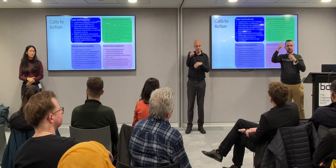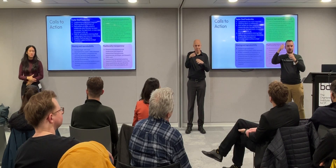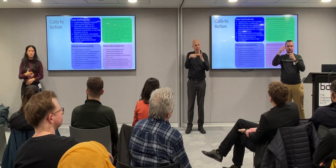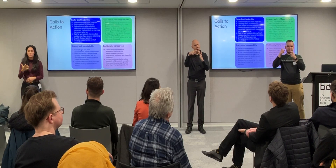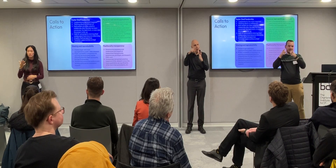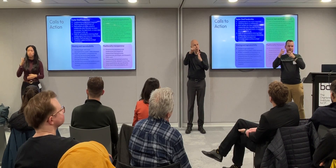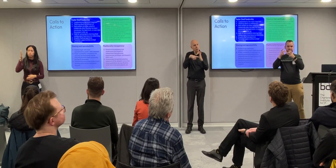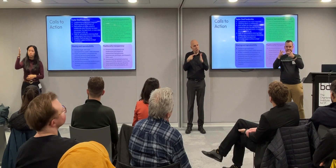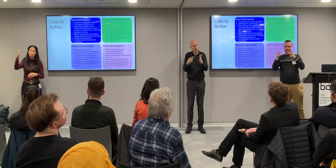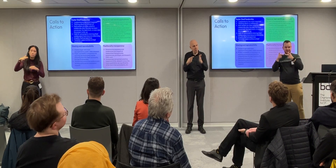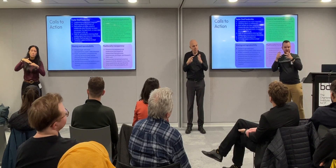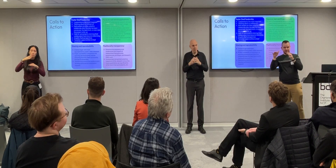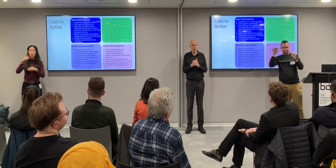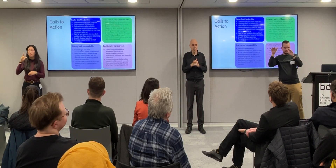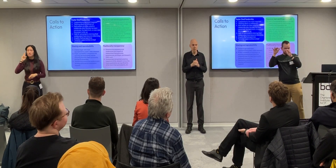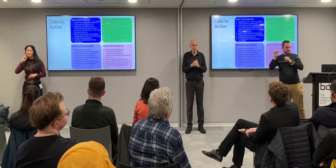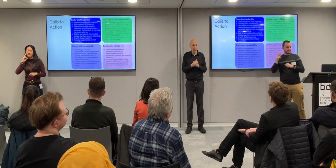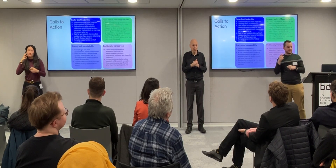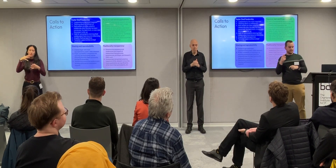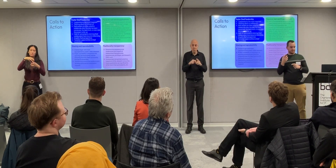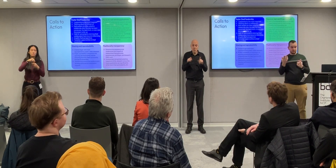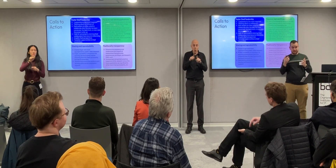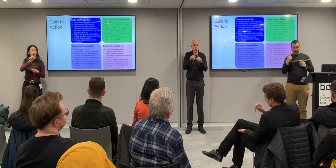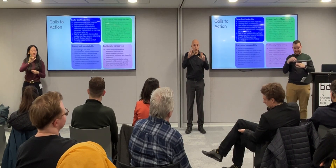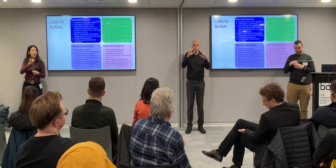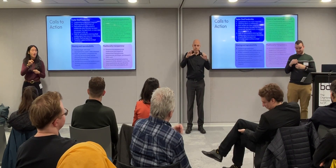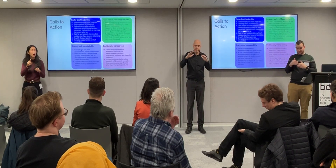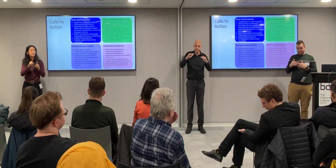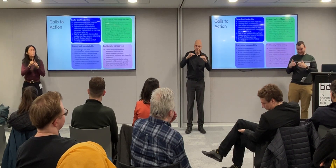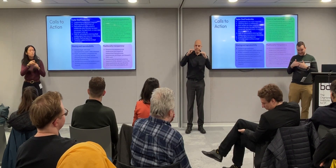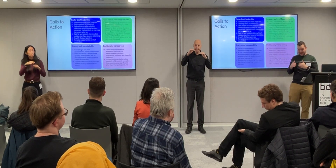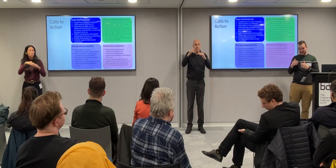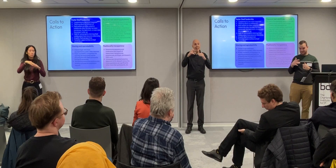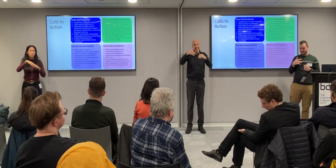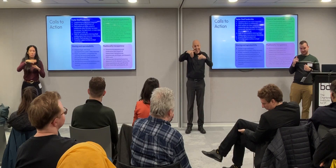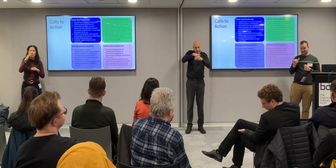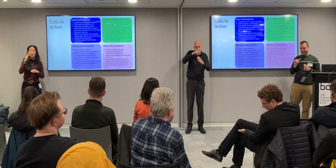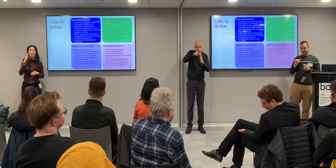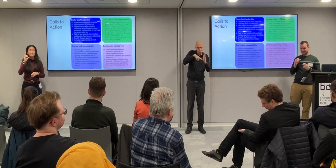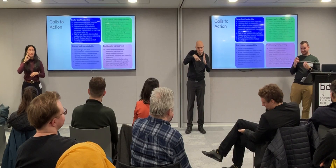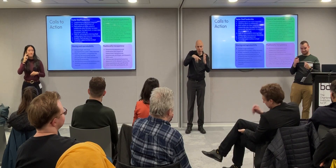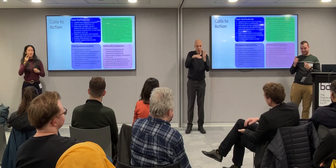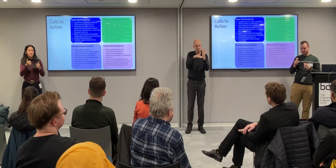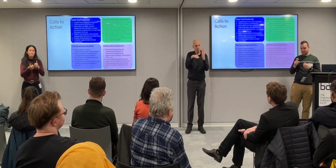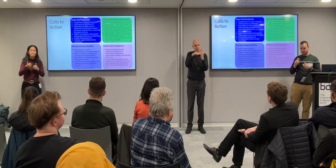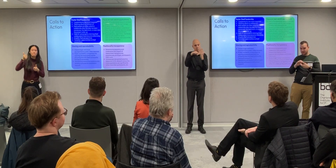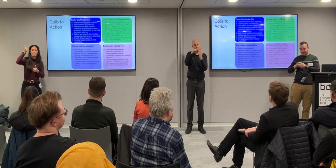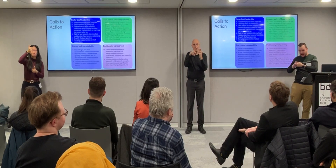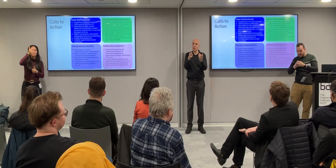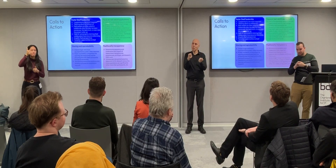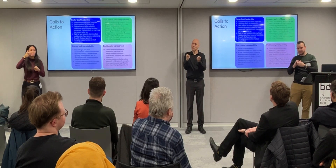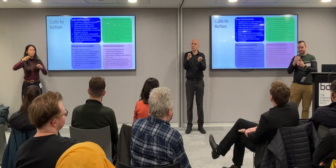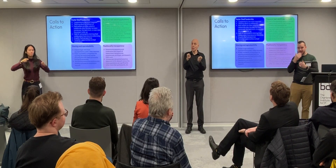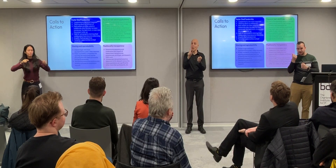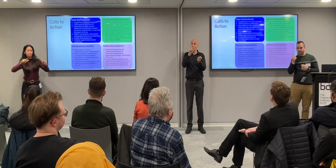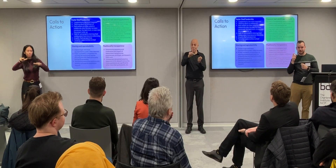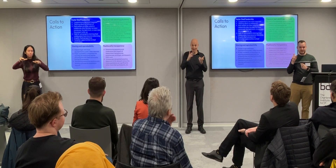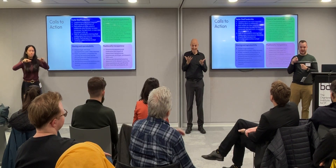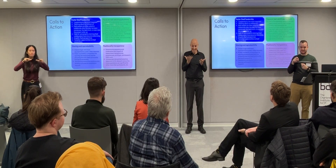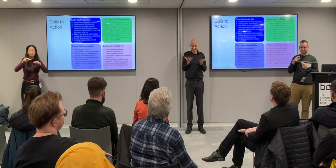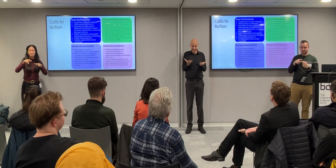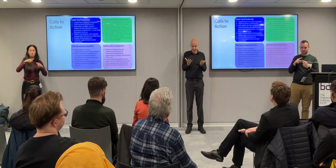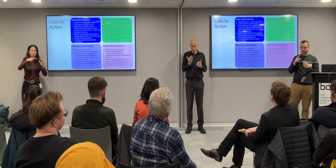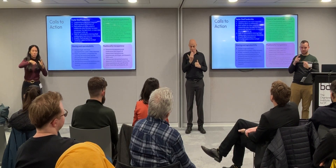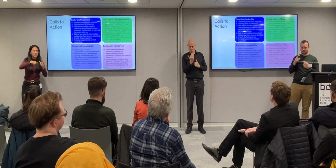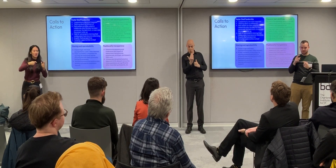projects and in higher management positions within those projects. In the immediate future, though, I feel like we really